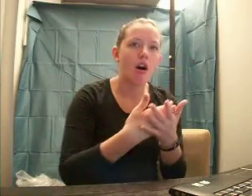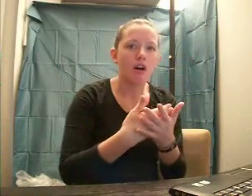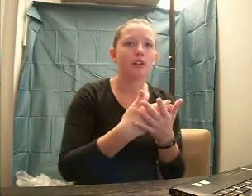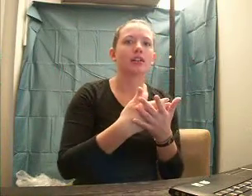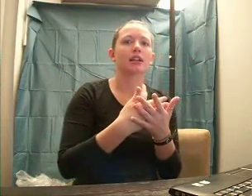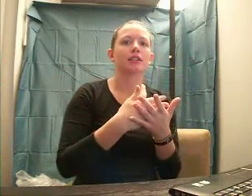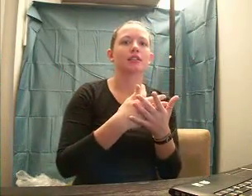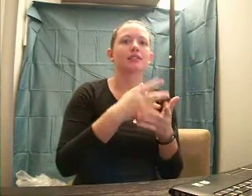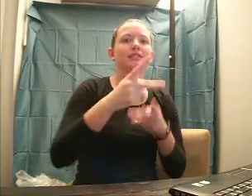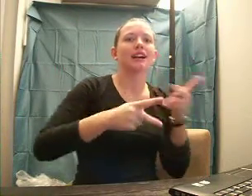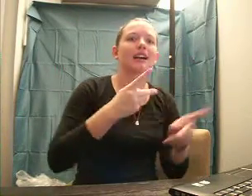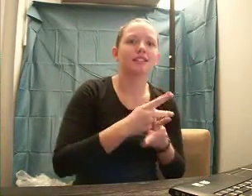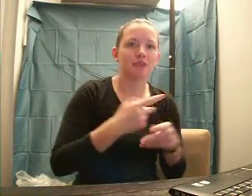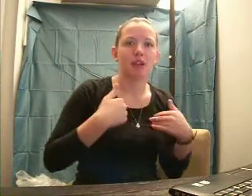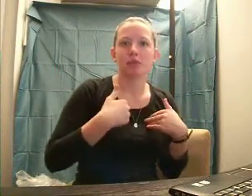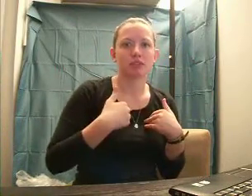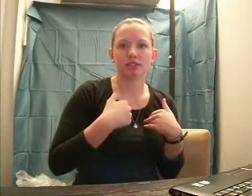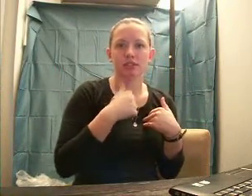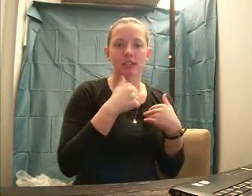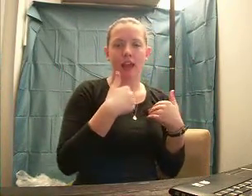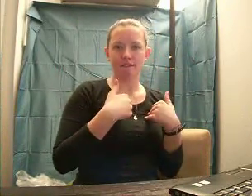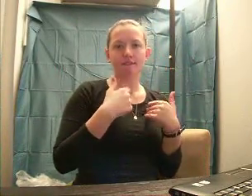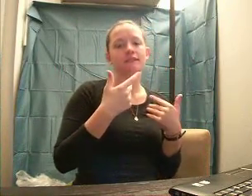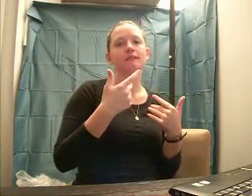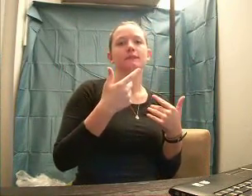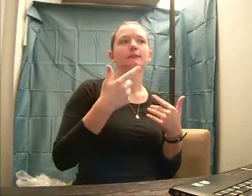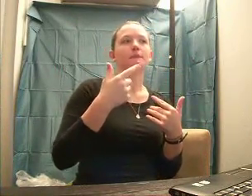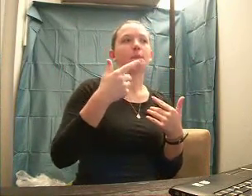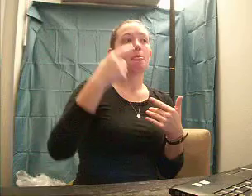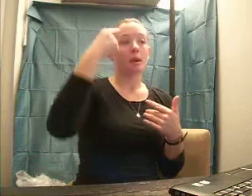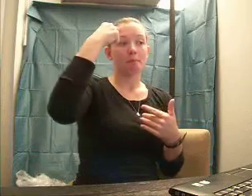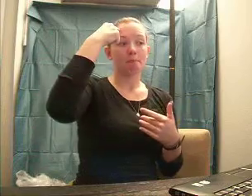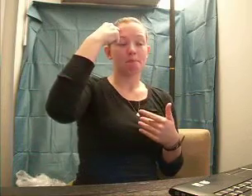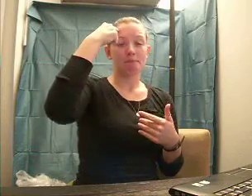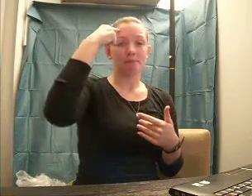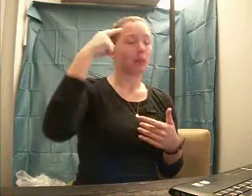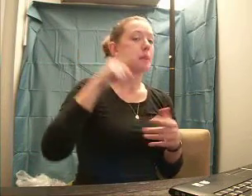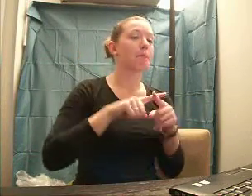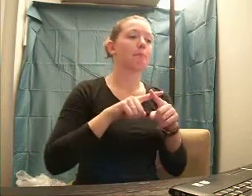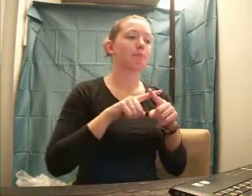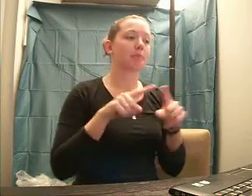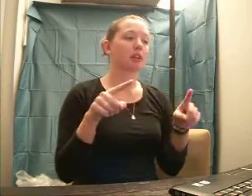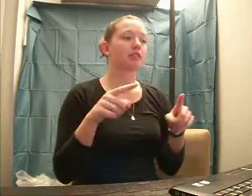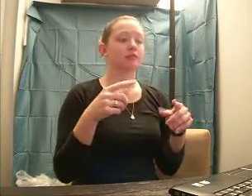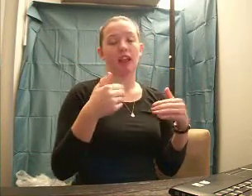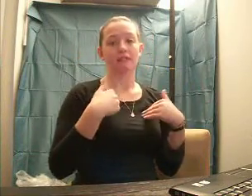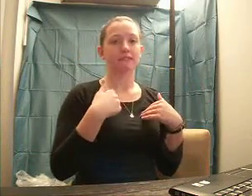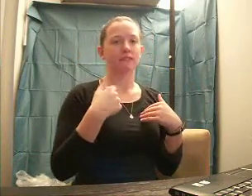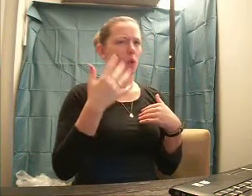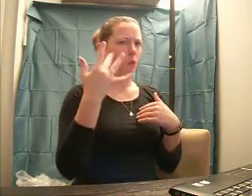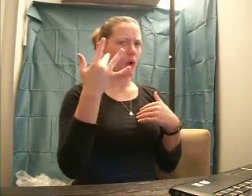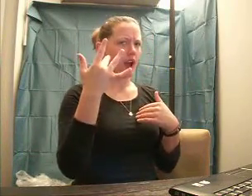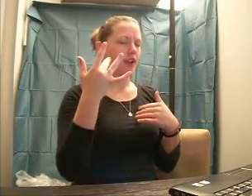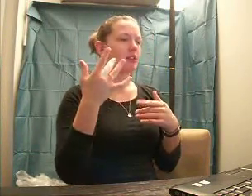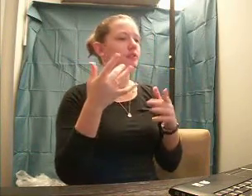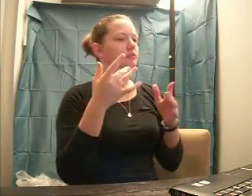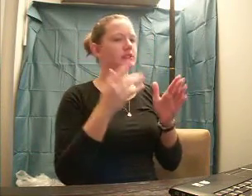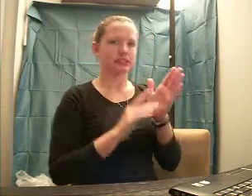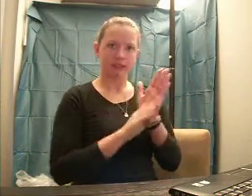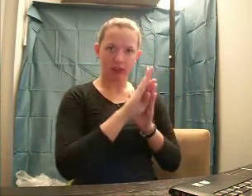about why we evolved one. Now you may reason that we had one to perceive the world or to think, and that's completely wrong. If